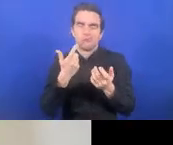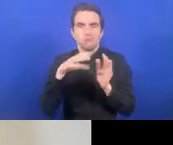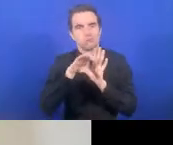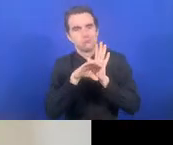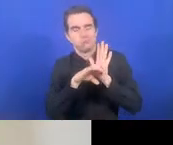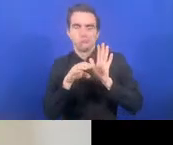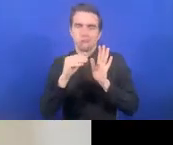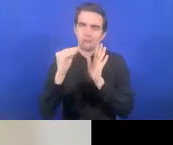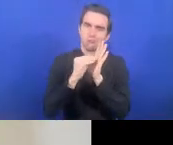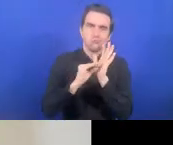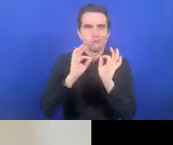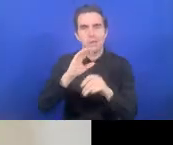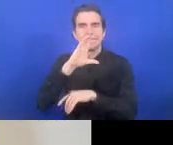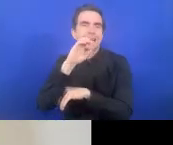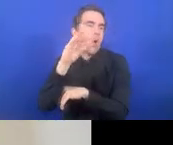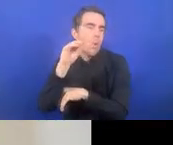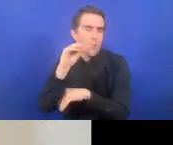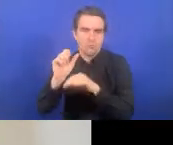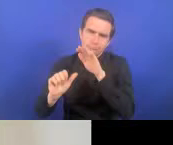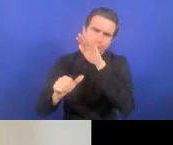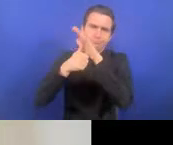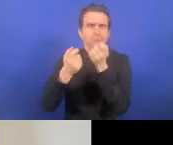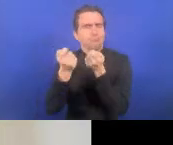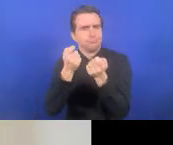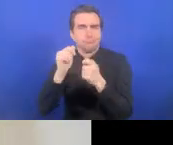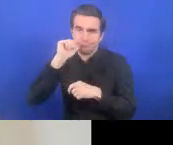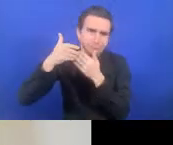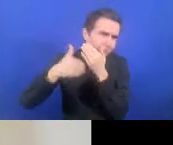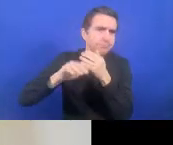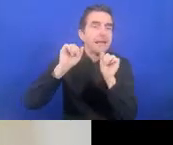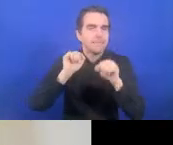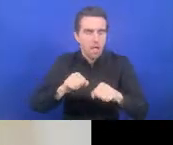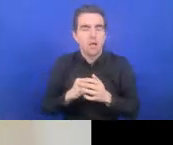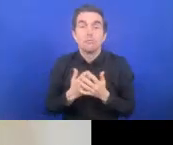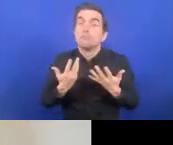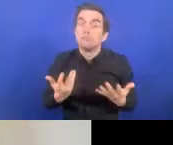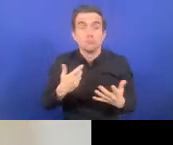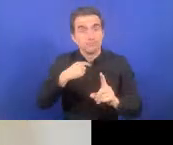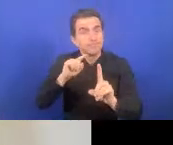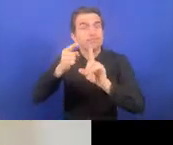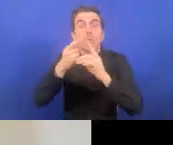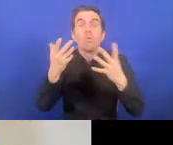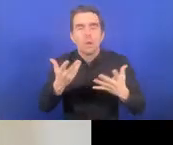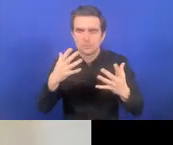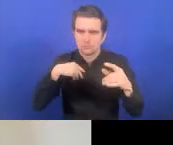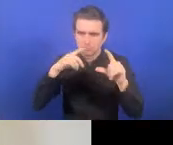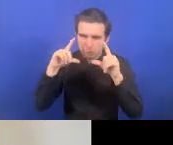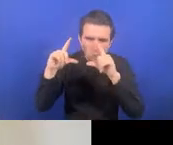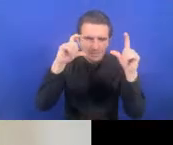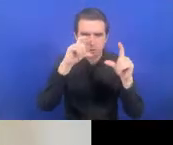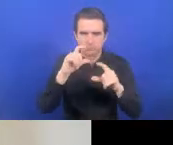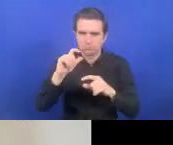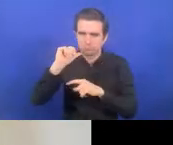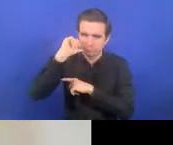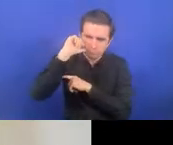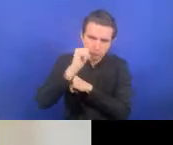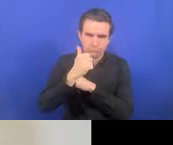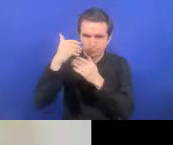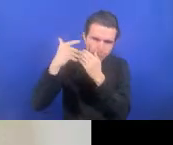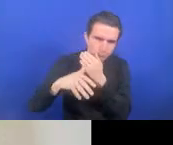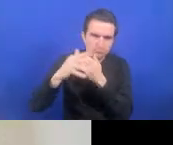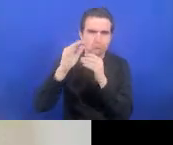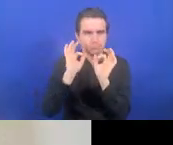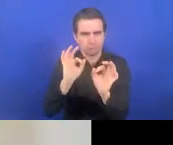tourism. Tomorrow, we have an event just for businesses. Gender mainstreaming is the globally agreed strategy